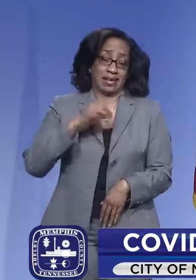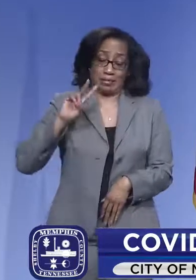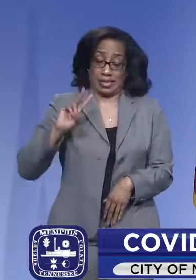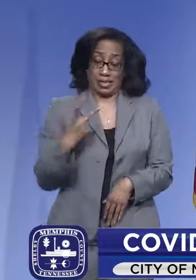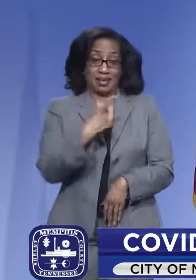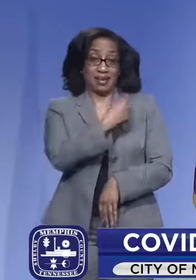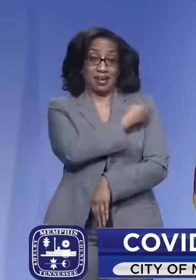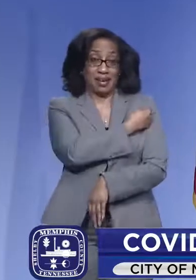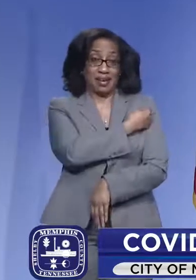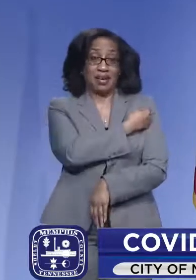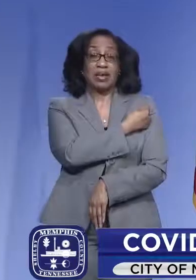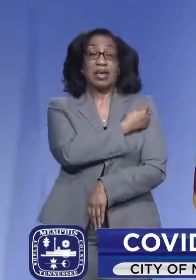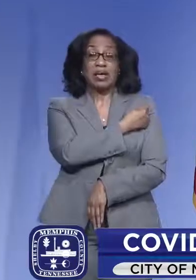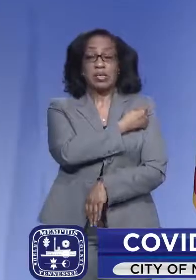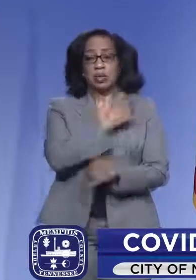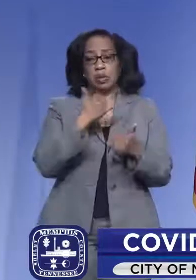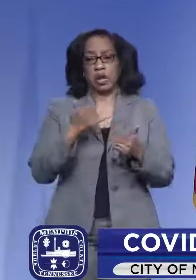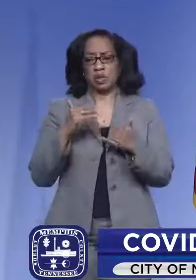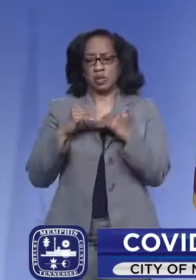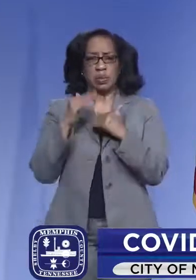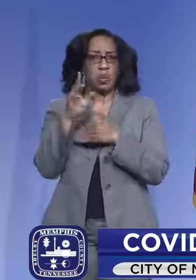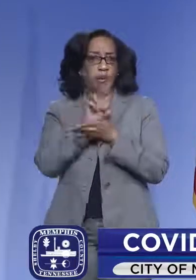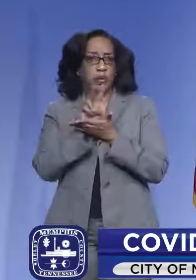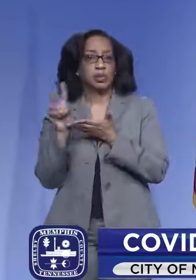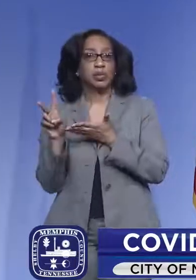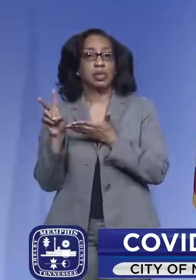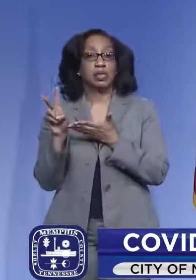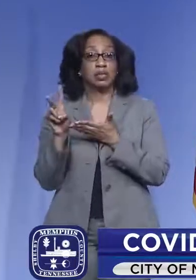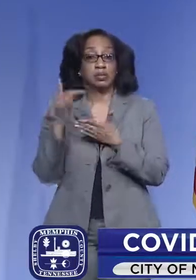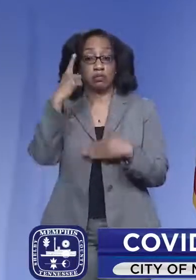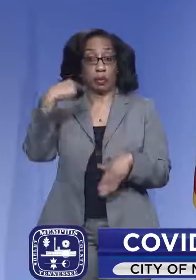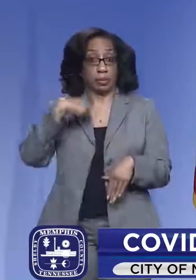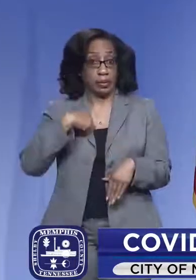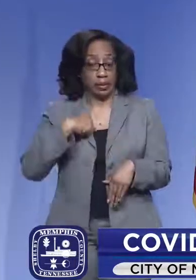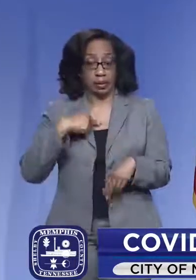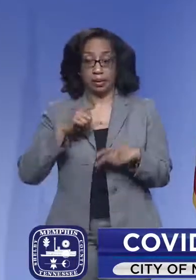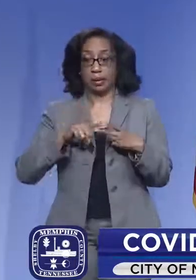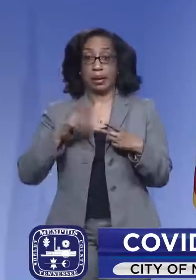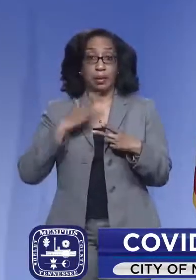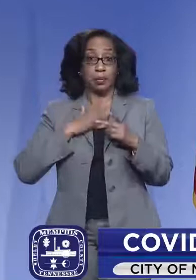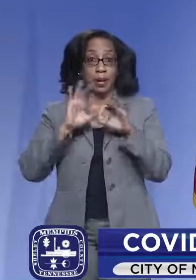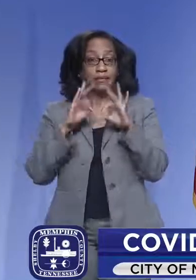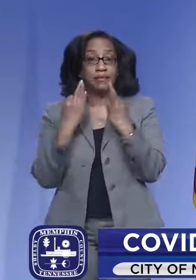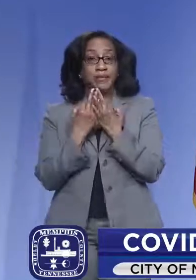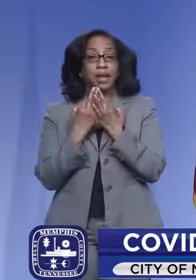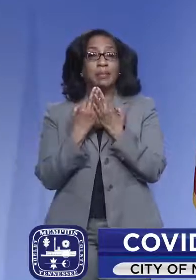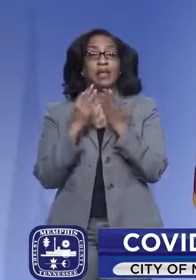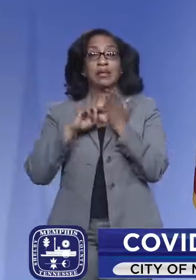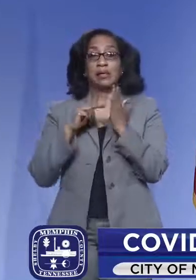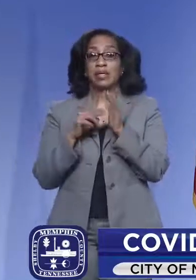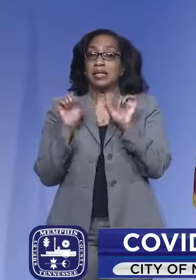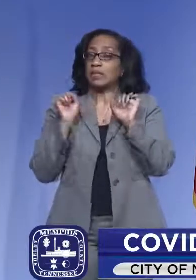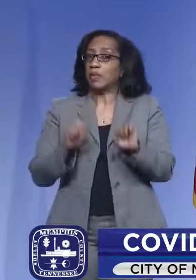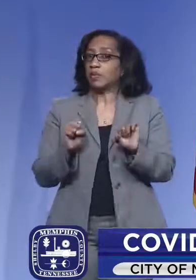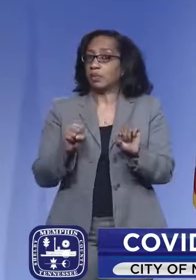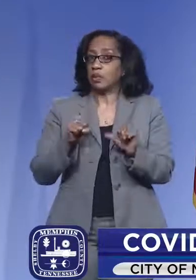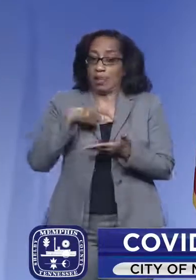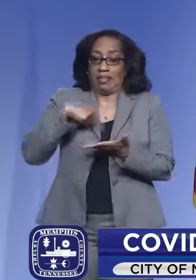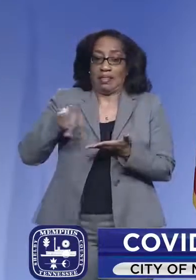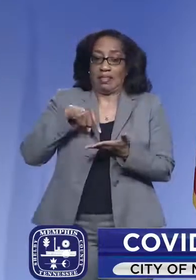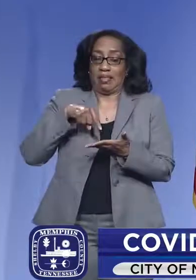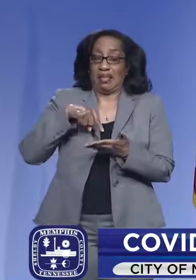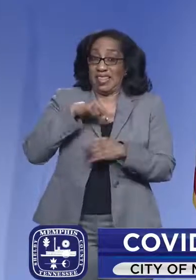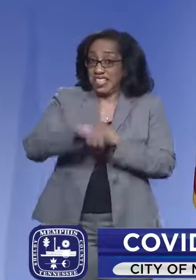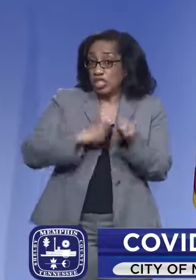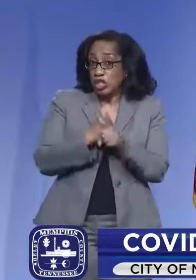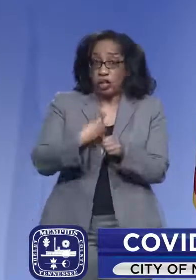be more than 2 weeks out, because I know that for me and my family, it increases the likelihood that I'm not going to die this year from this, and